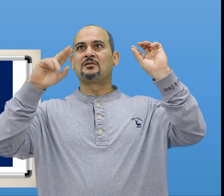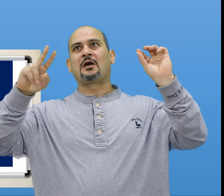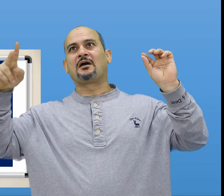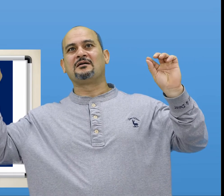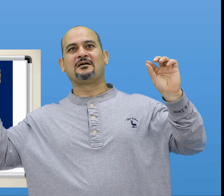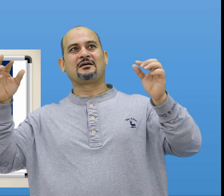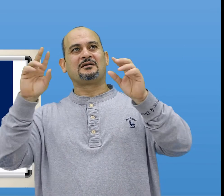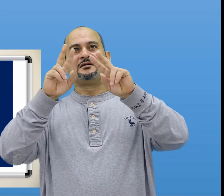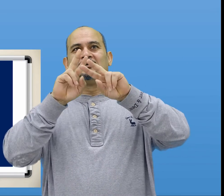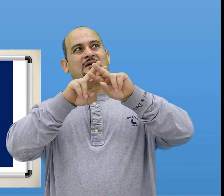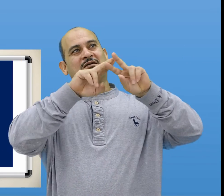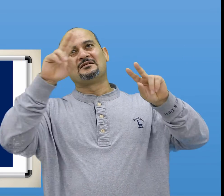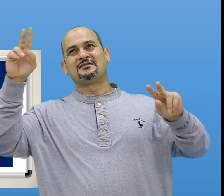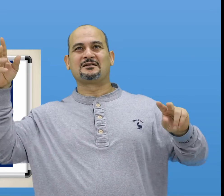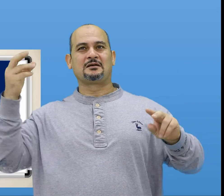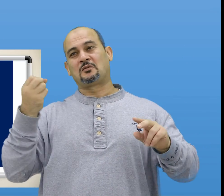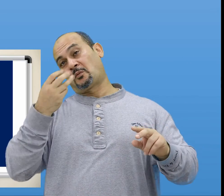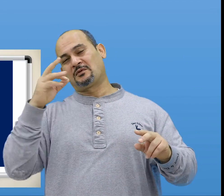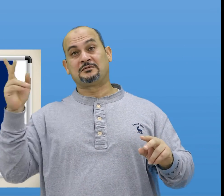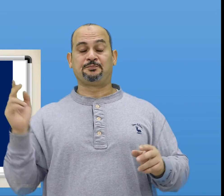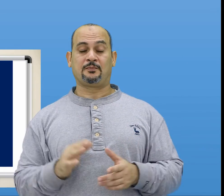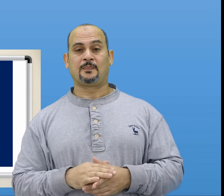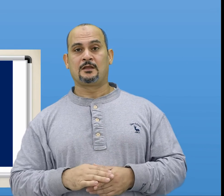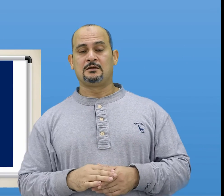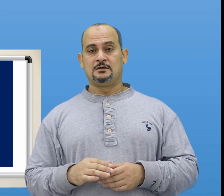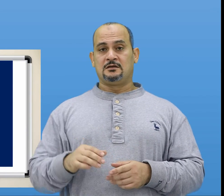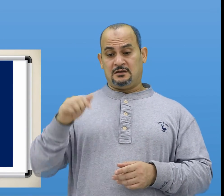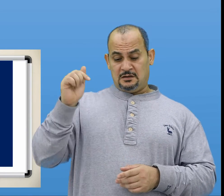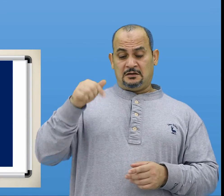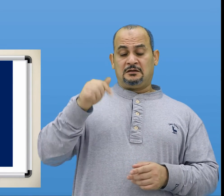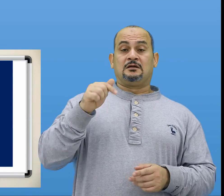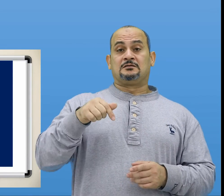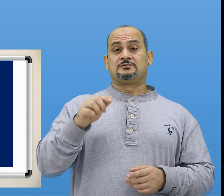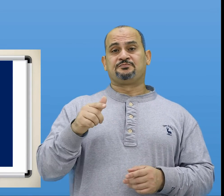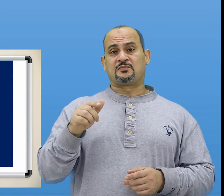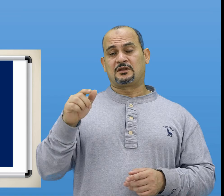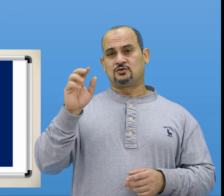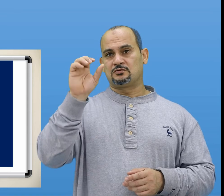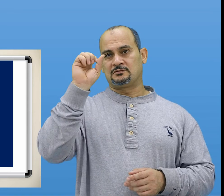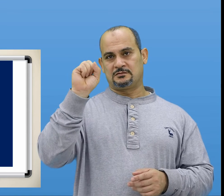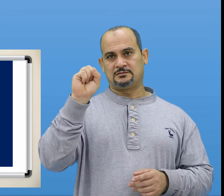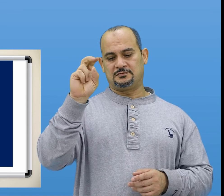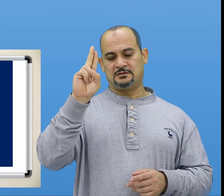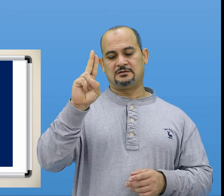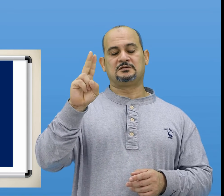a family member who is graduating this year, and we can celebrate with him or her in